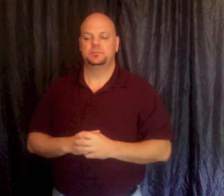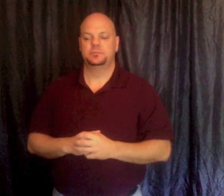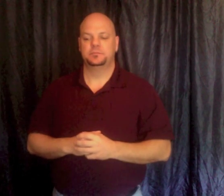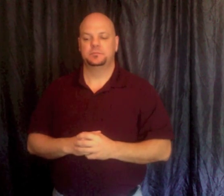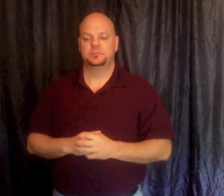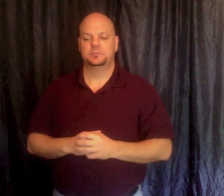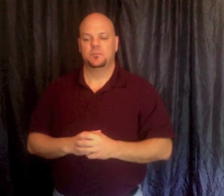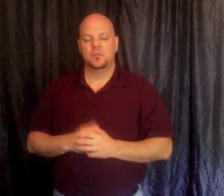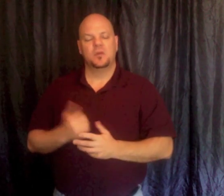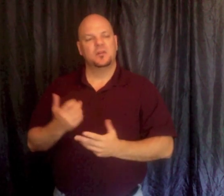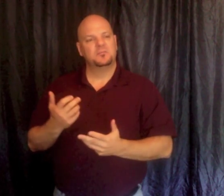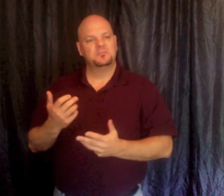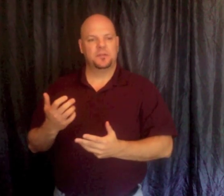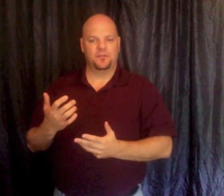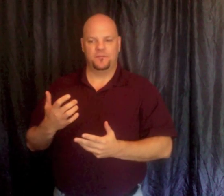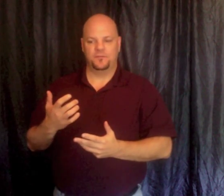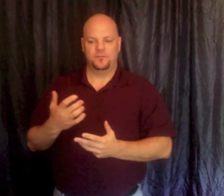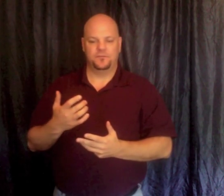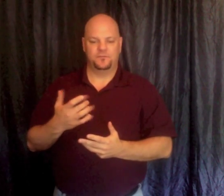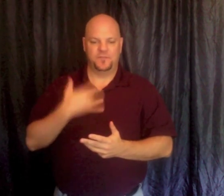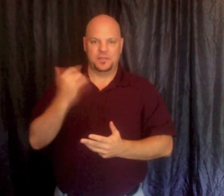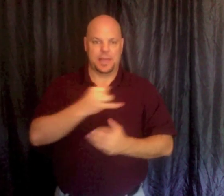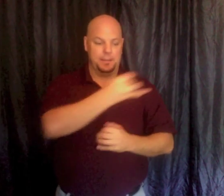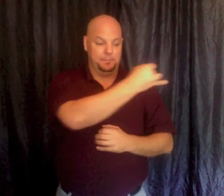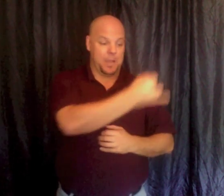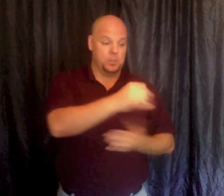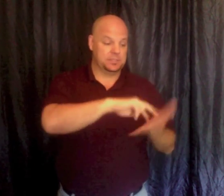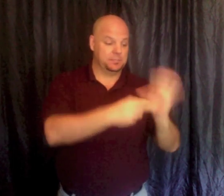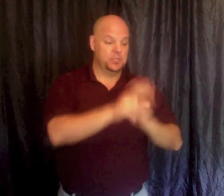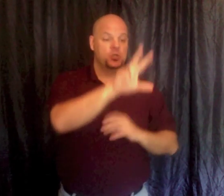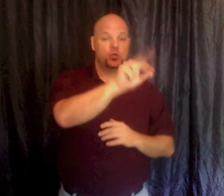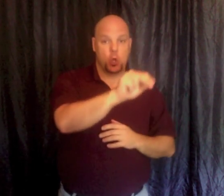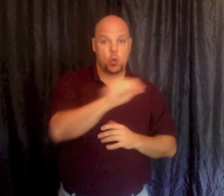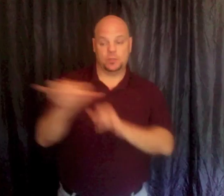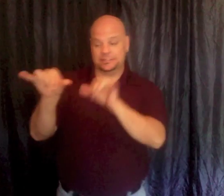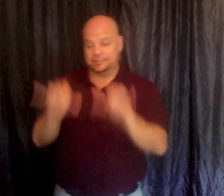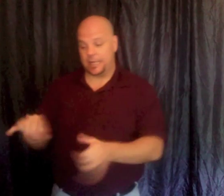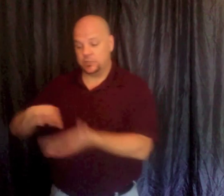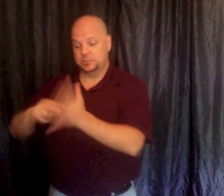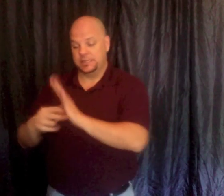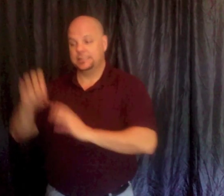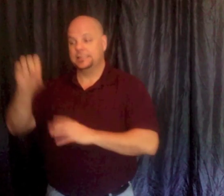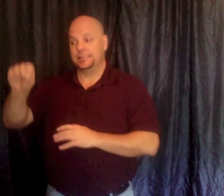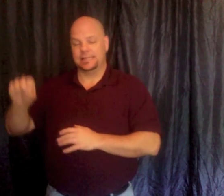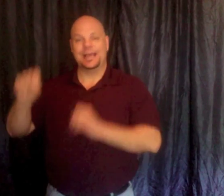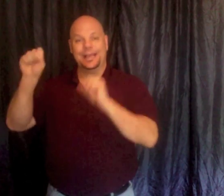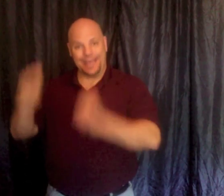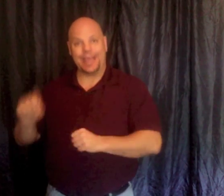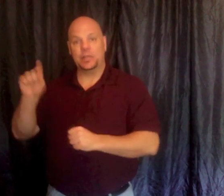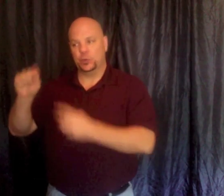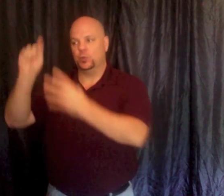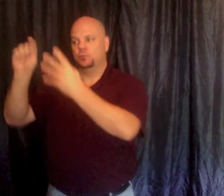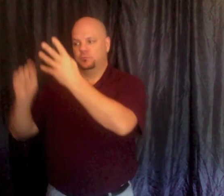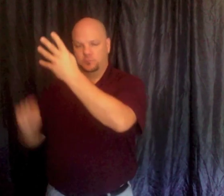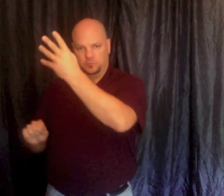like the boundaries are no's and the standards are yes. This is what I'm going to do. The Code of Professional Conduct